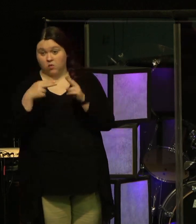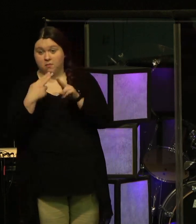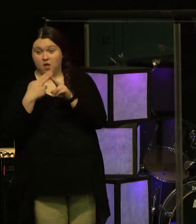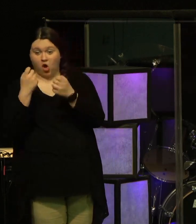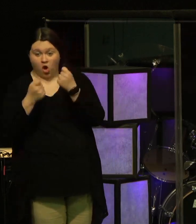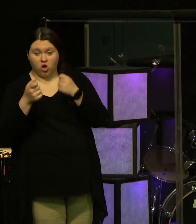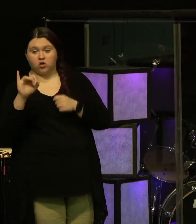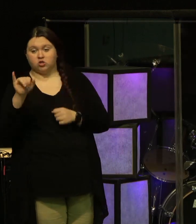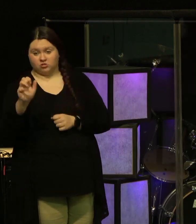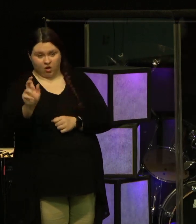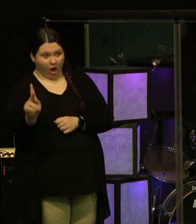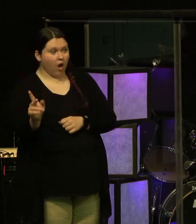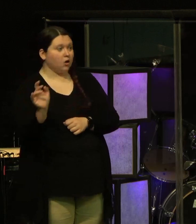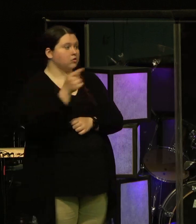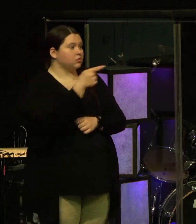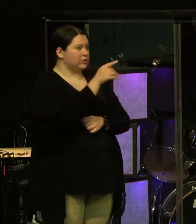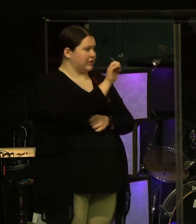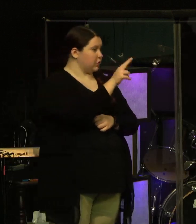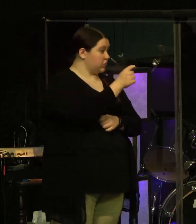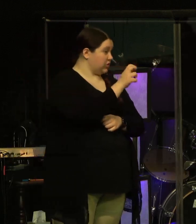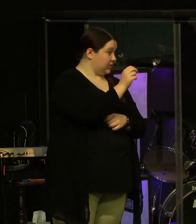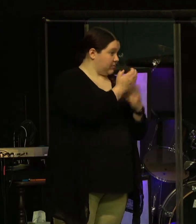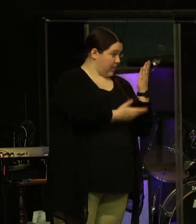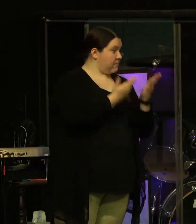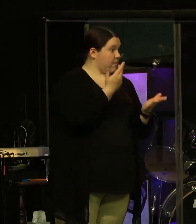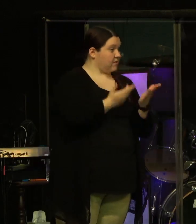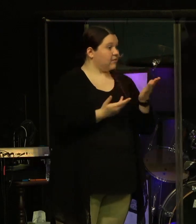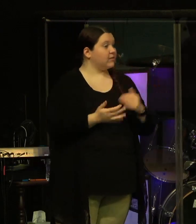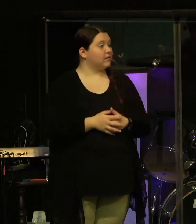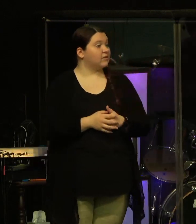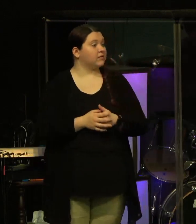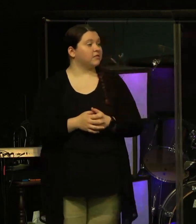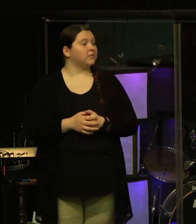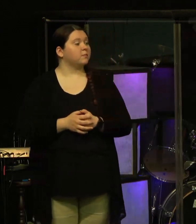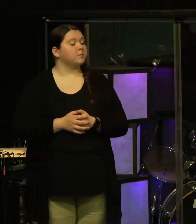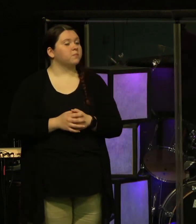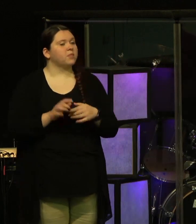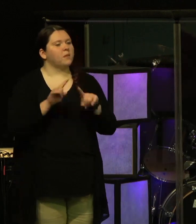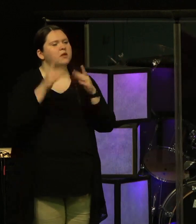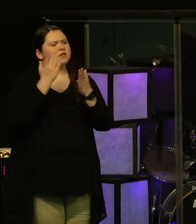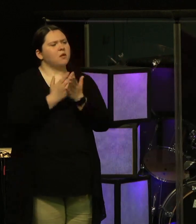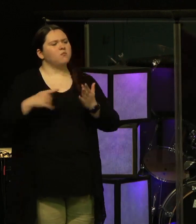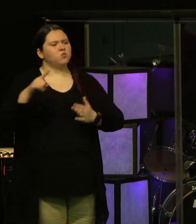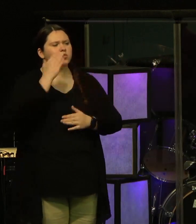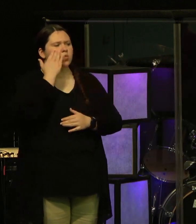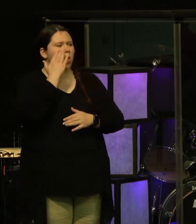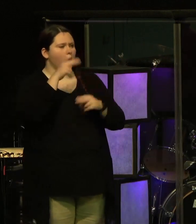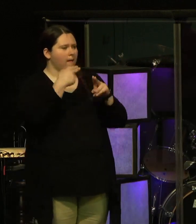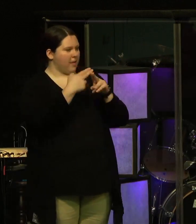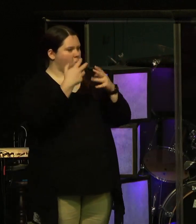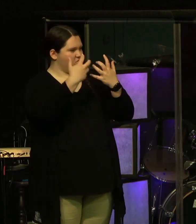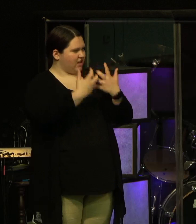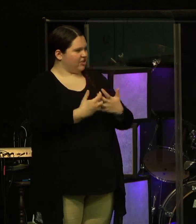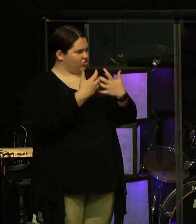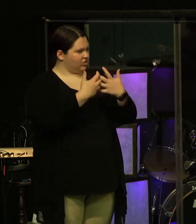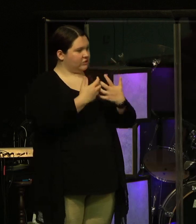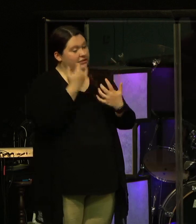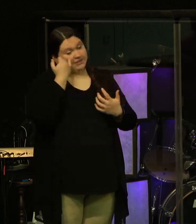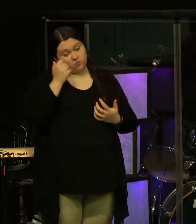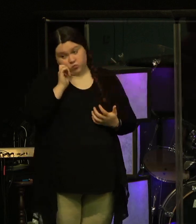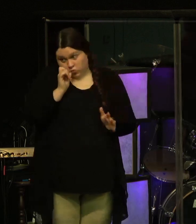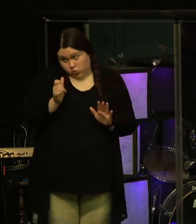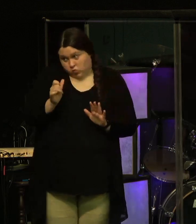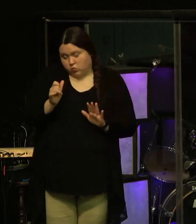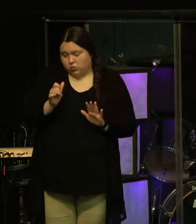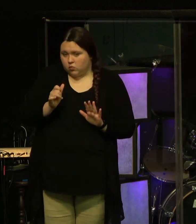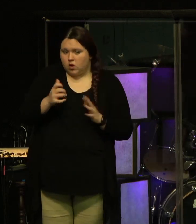engines. Jack, Eugene, I don't know. But some of you know about engines. And for those of you that don't, an engine,